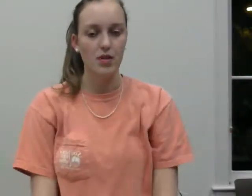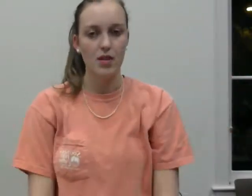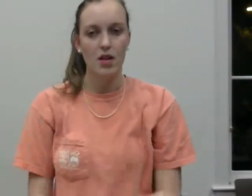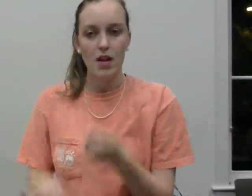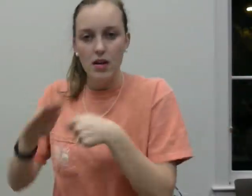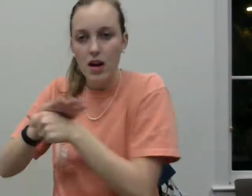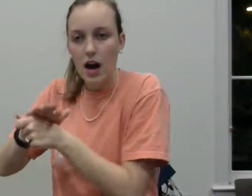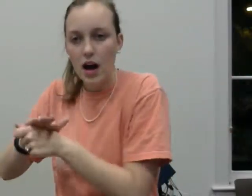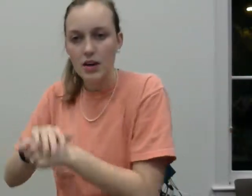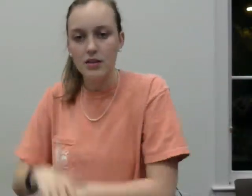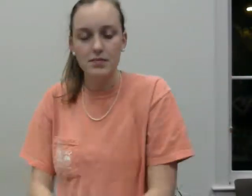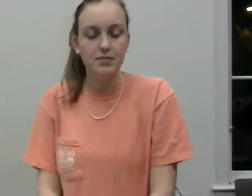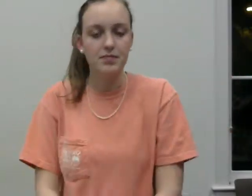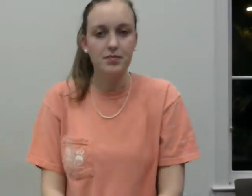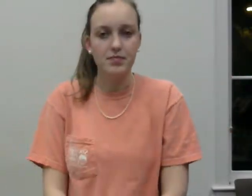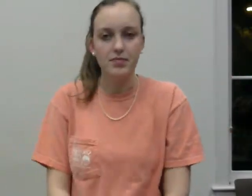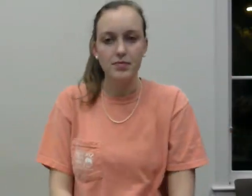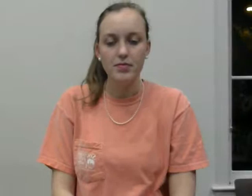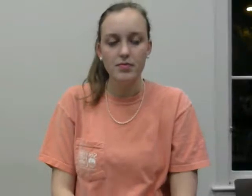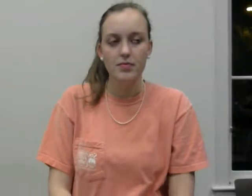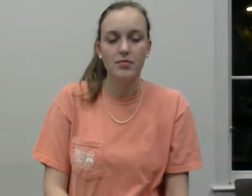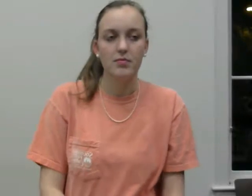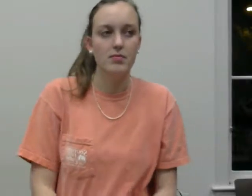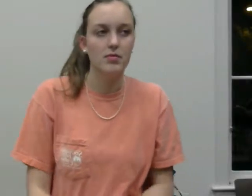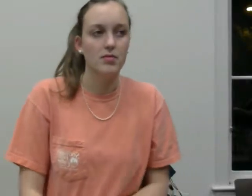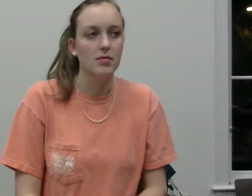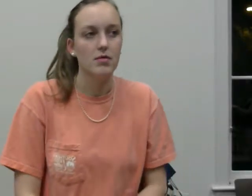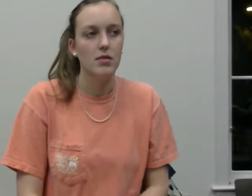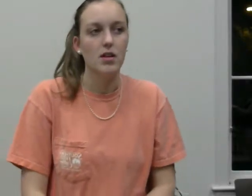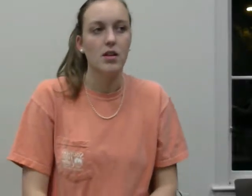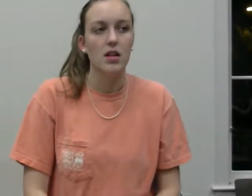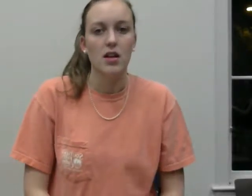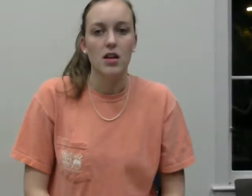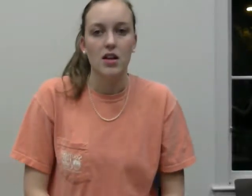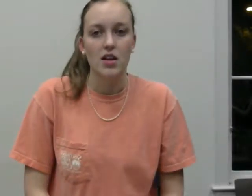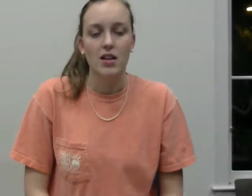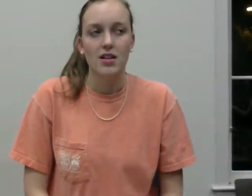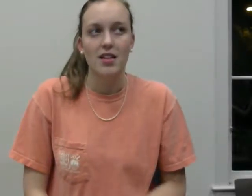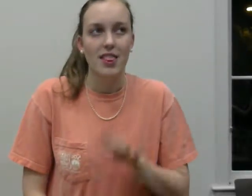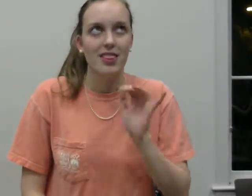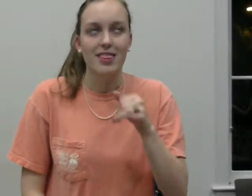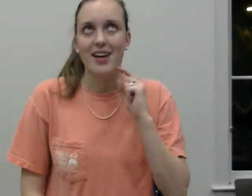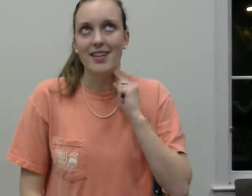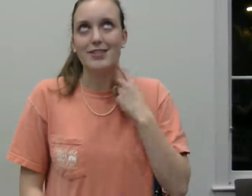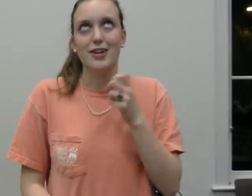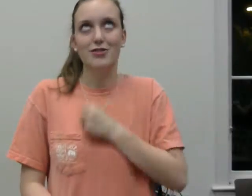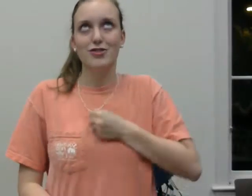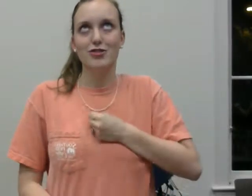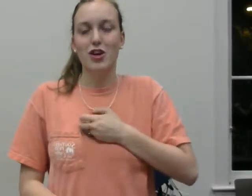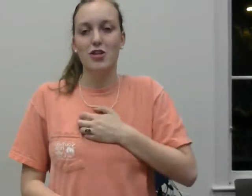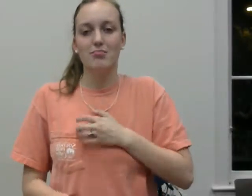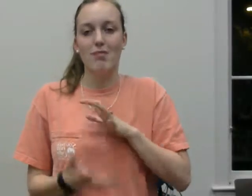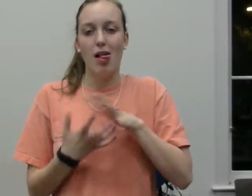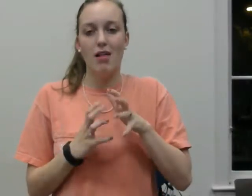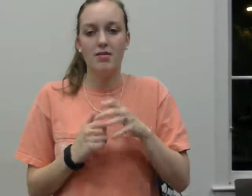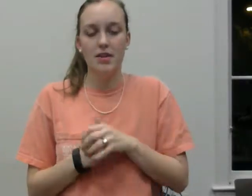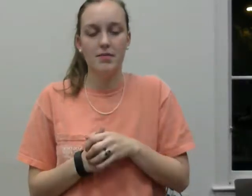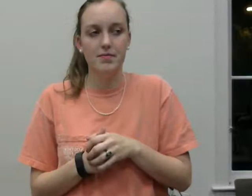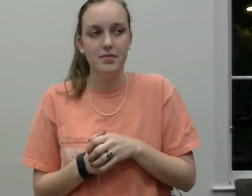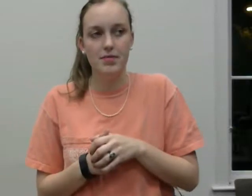very gentlemanly of you. Right? So the British, sorry about the accent, that was rubbish. But the British did not like this fighting style. It wore them down. They got sick and